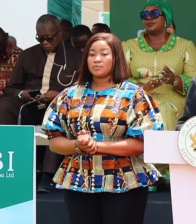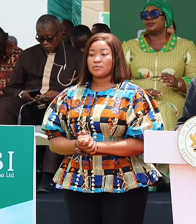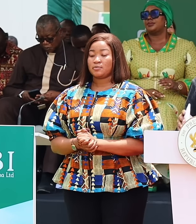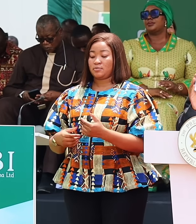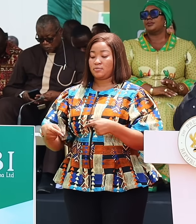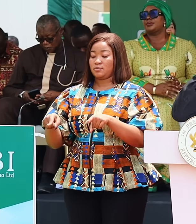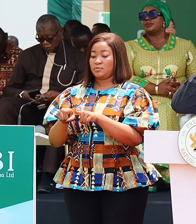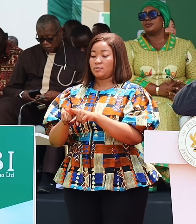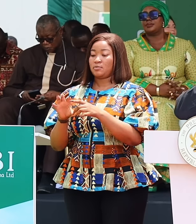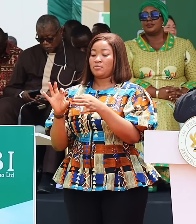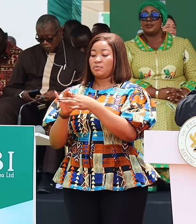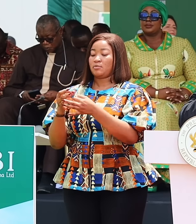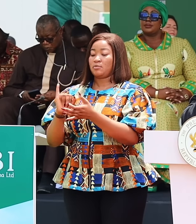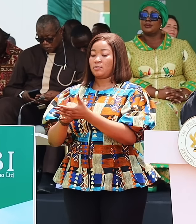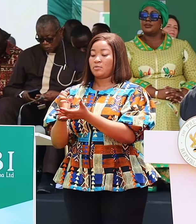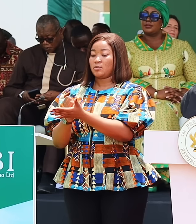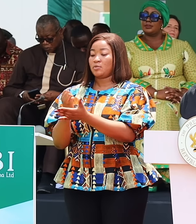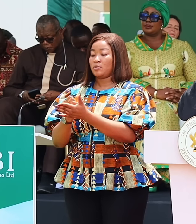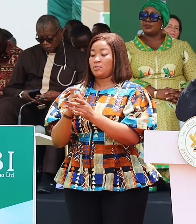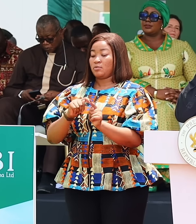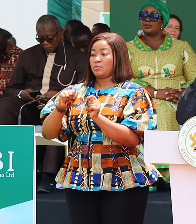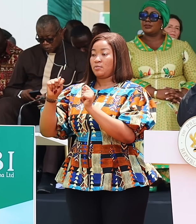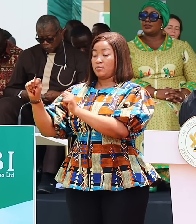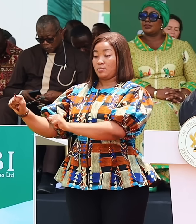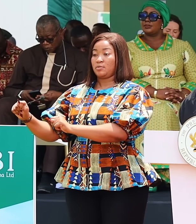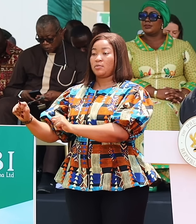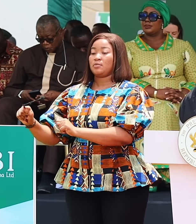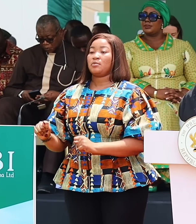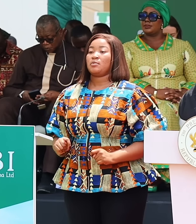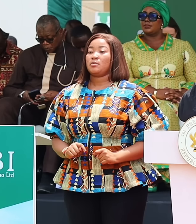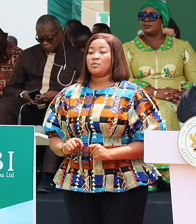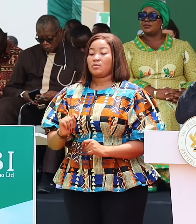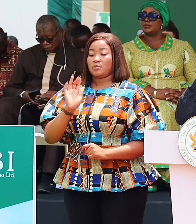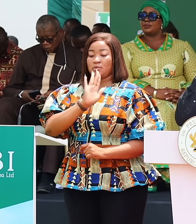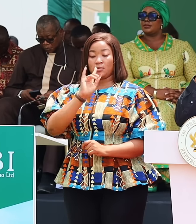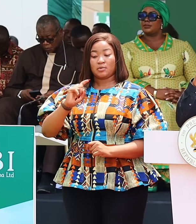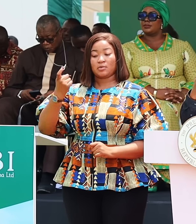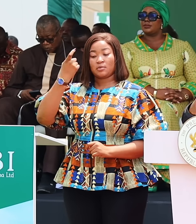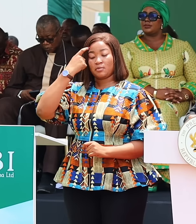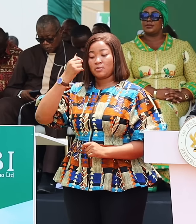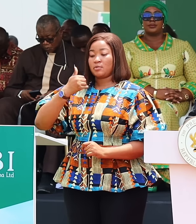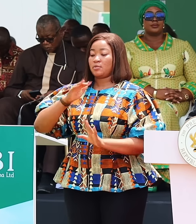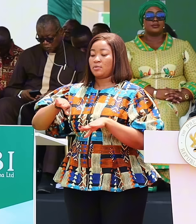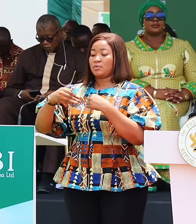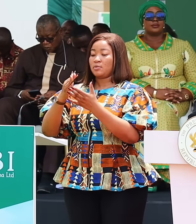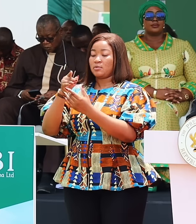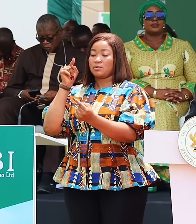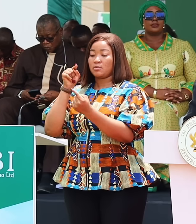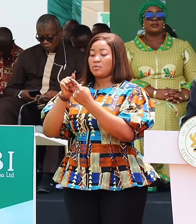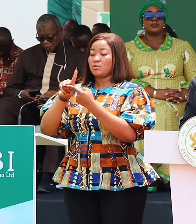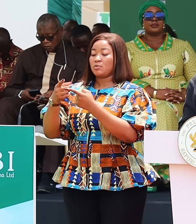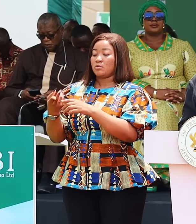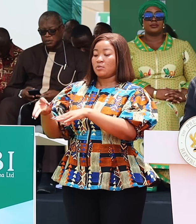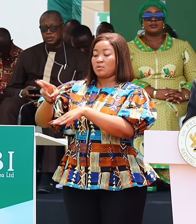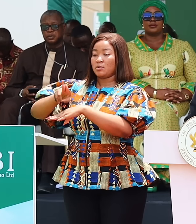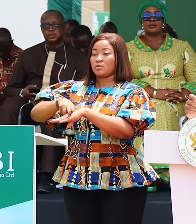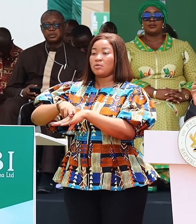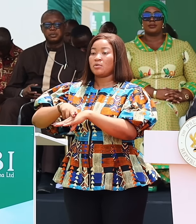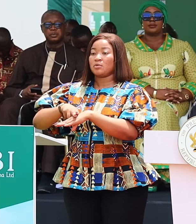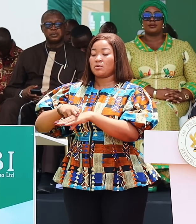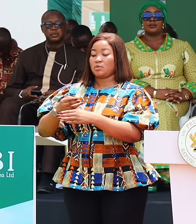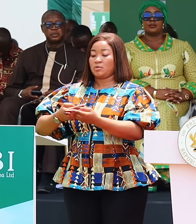As part of our economic transformation agenda, my government has set an ambitious target of increasing